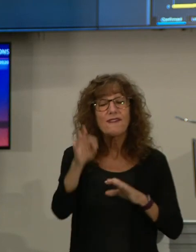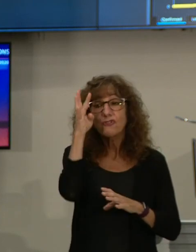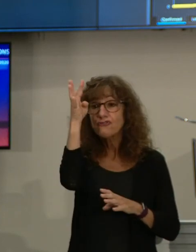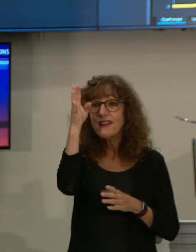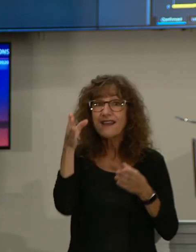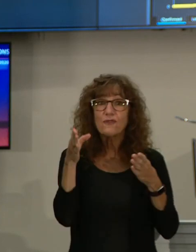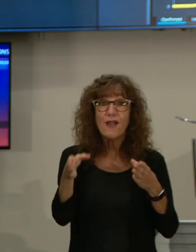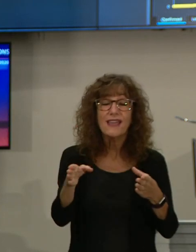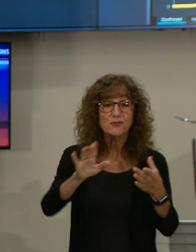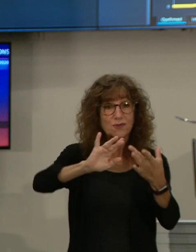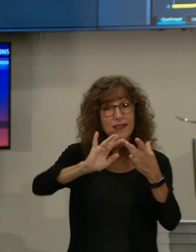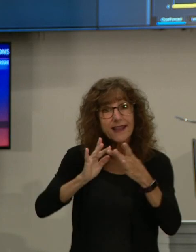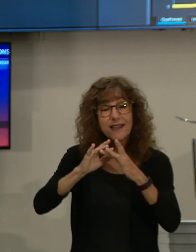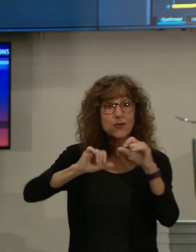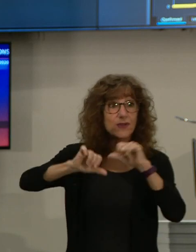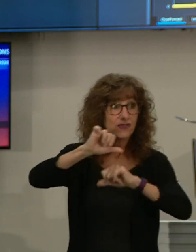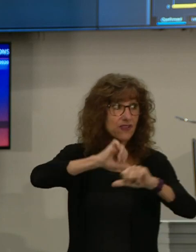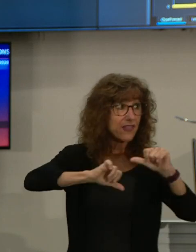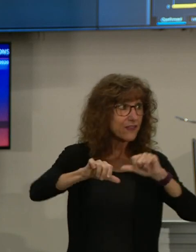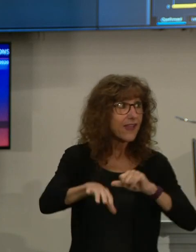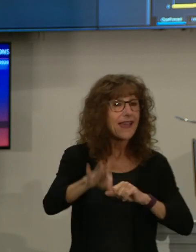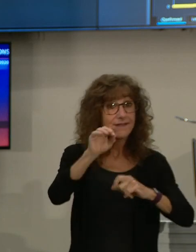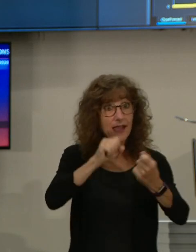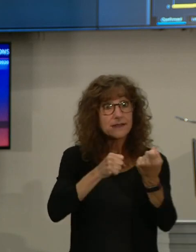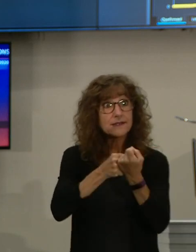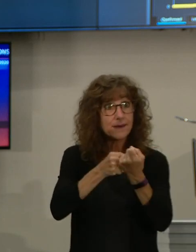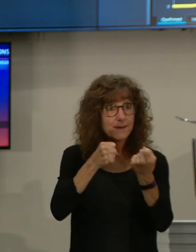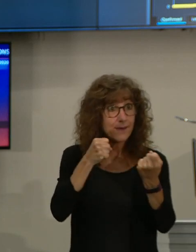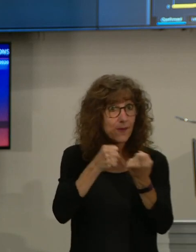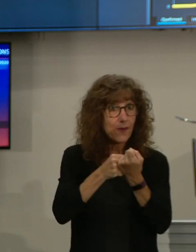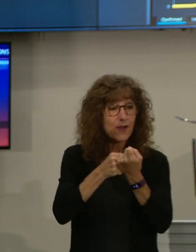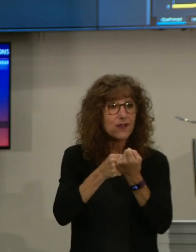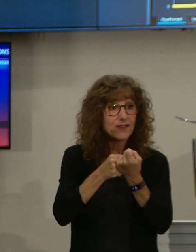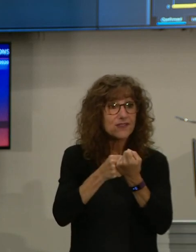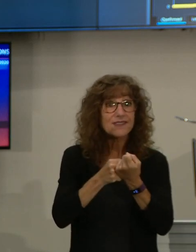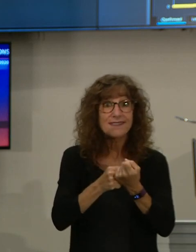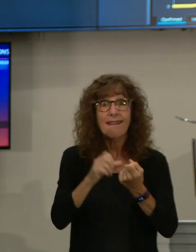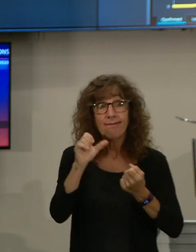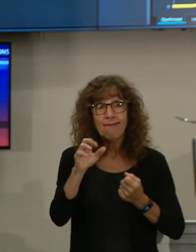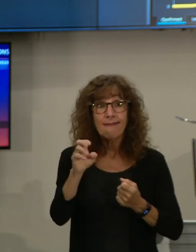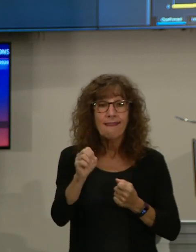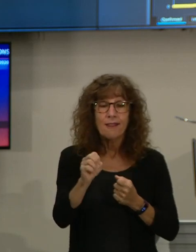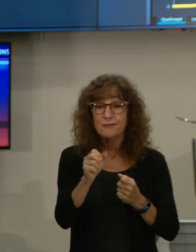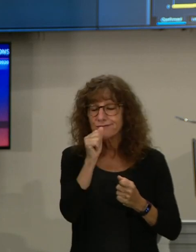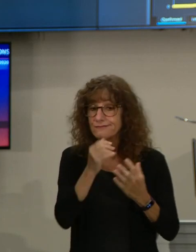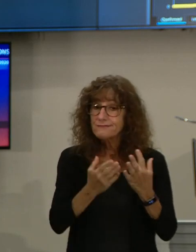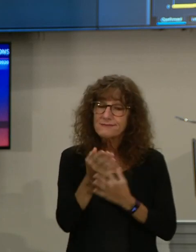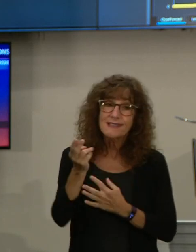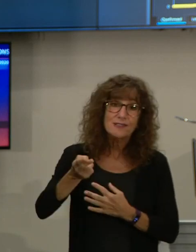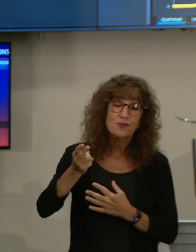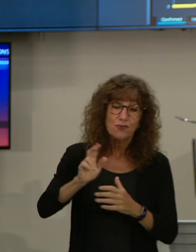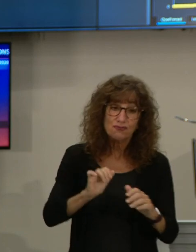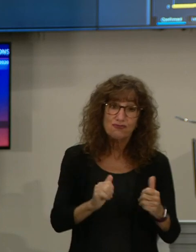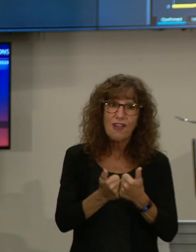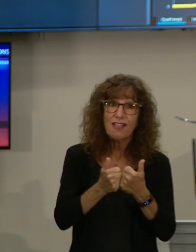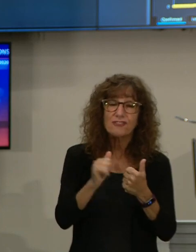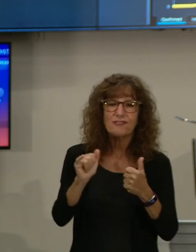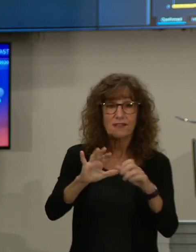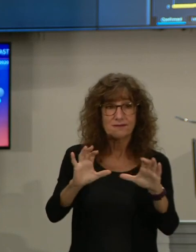ways to stay connected to each other and find the support and the care we all need to get through this historic challenge as a